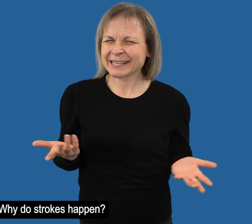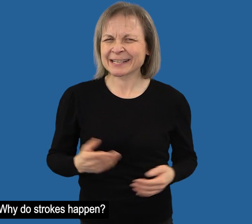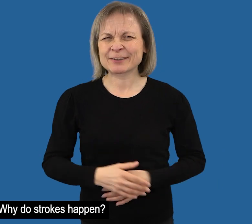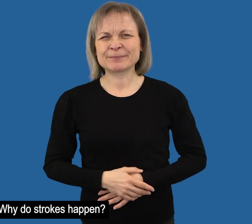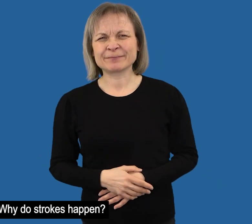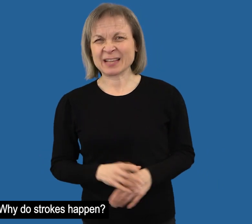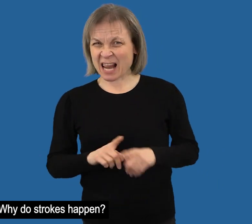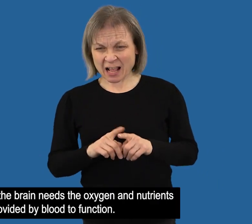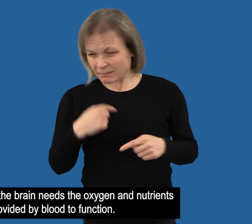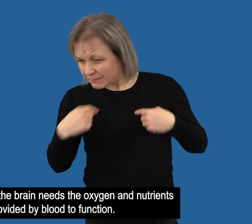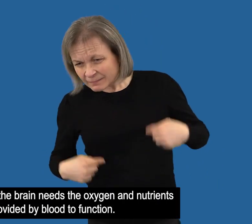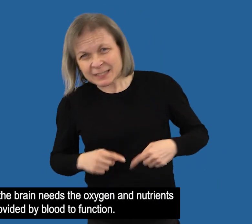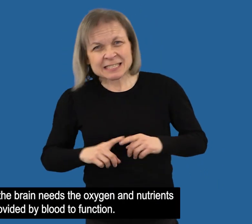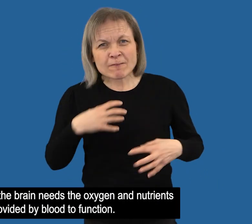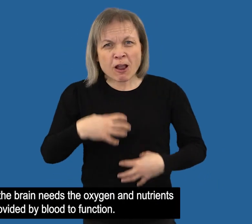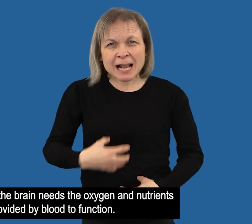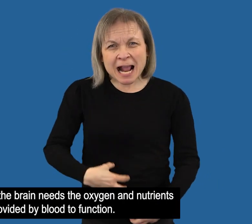Why do strokes happen?